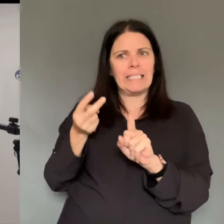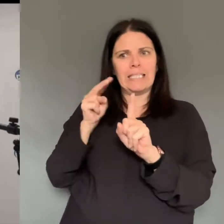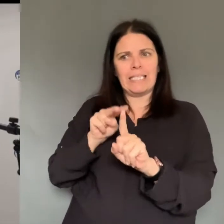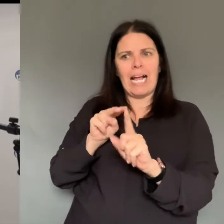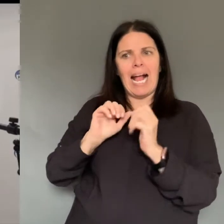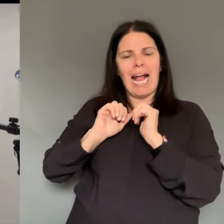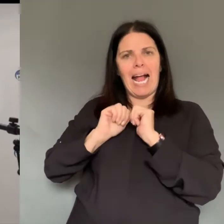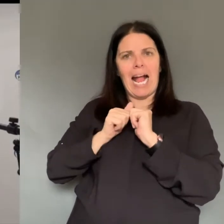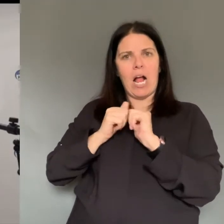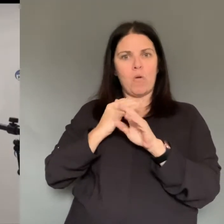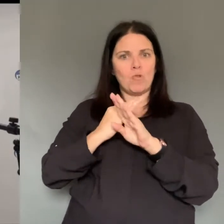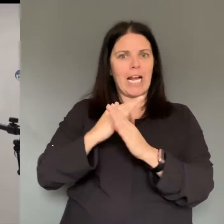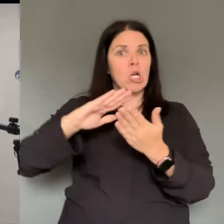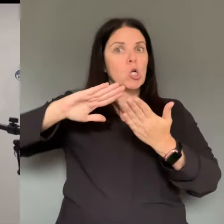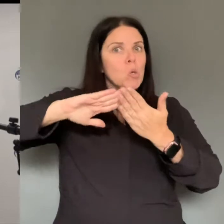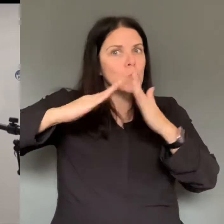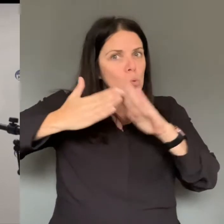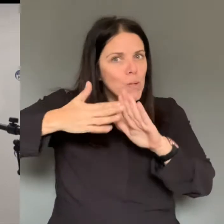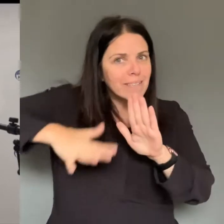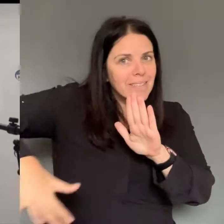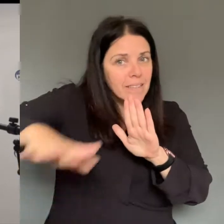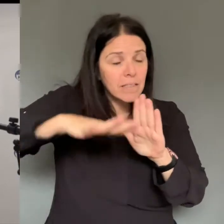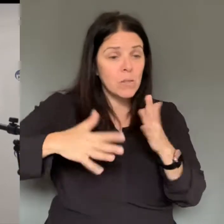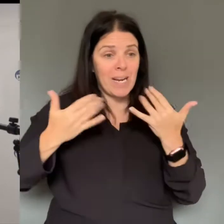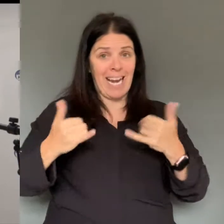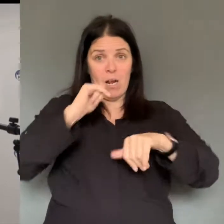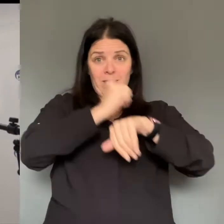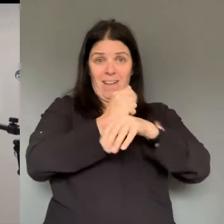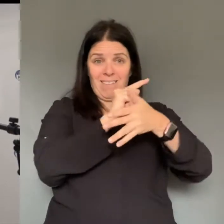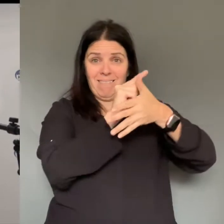can do? There are some recommendations to maybe just do